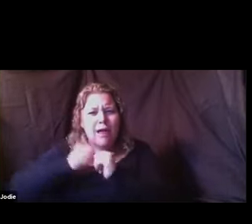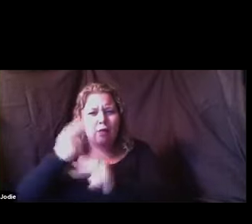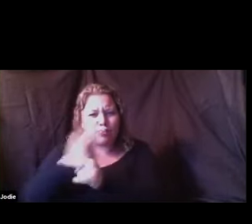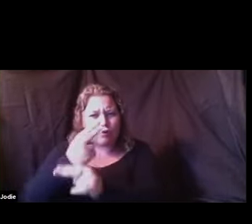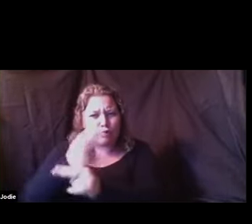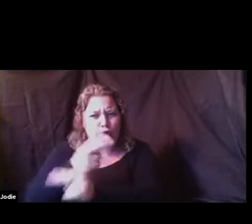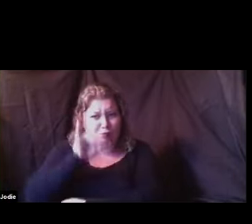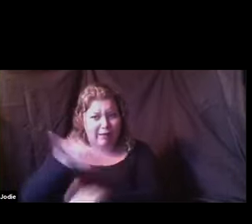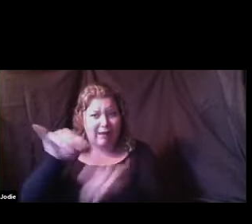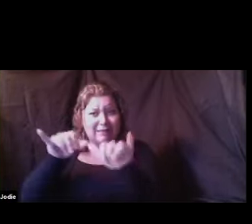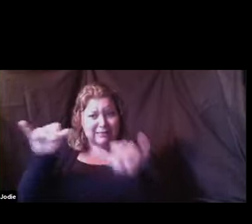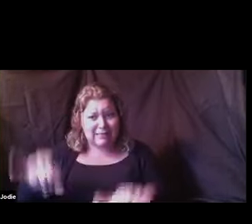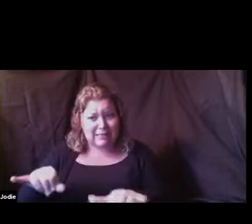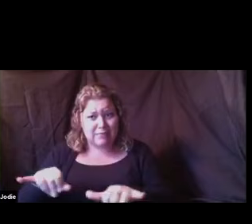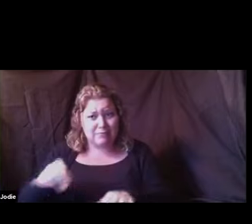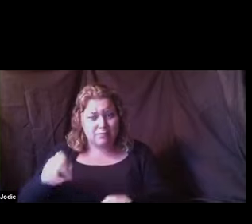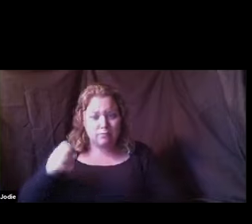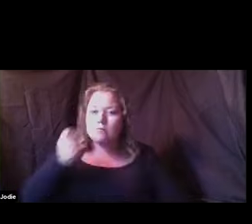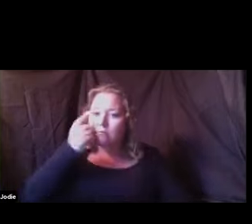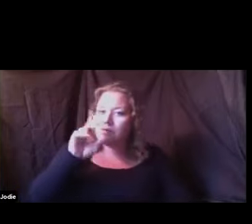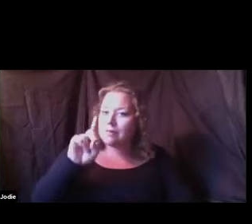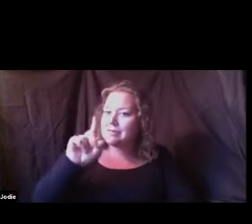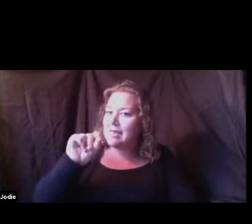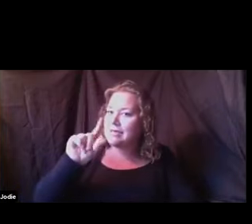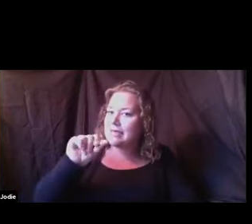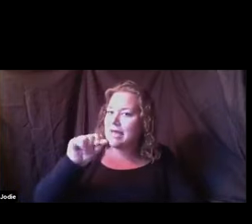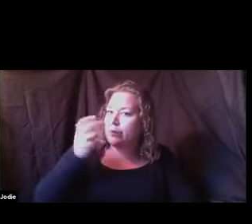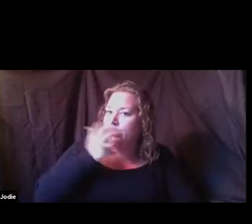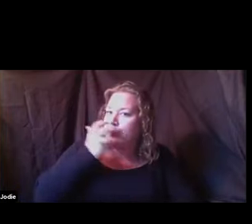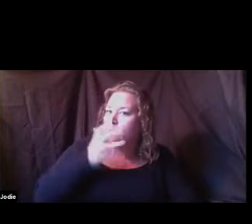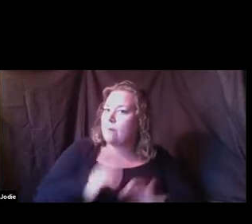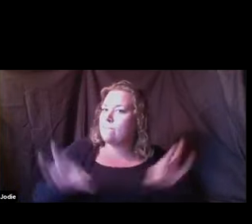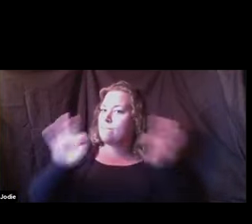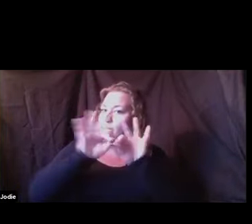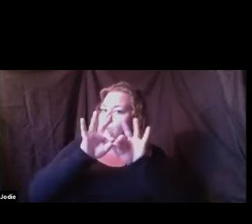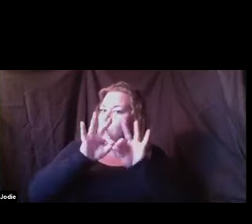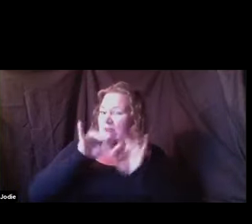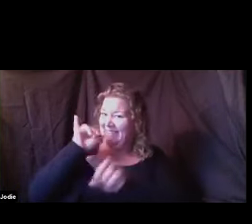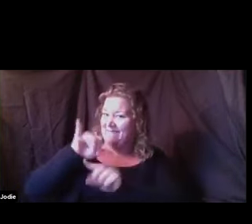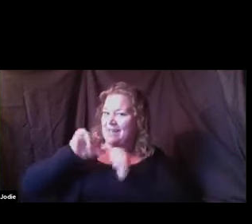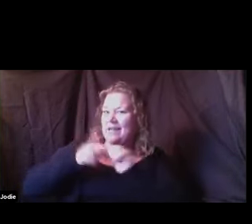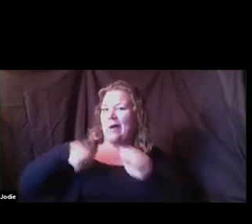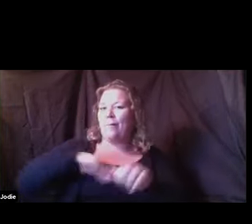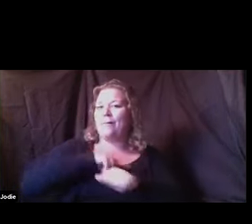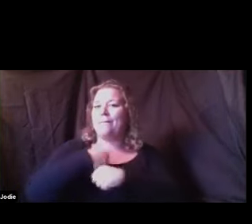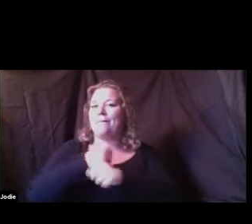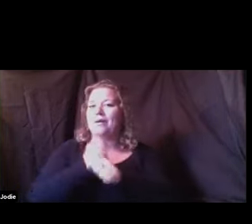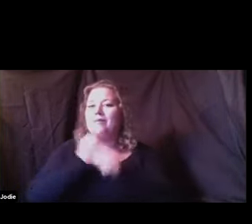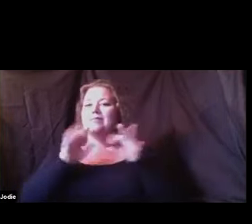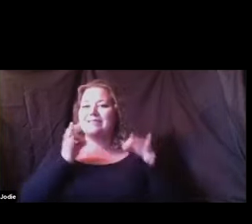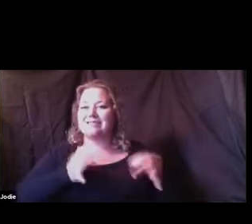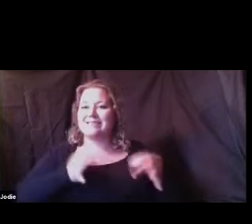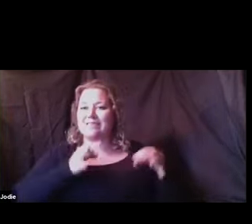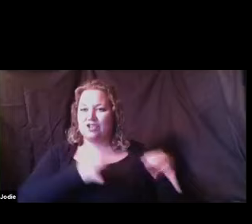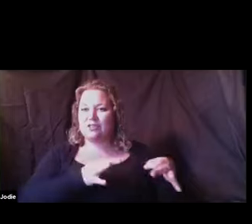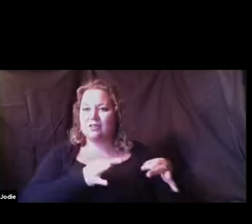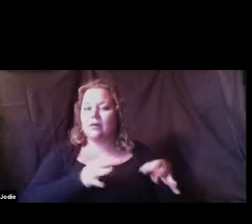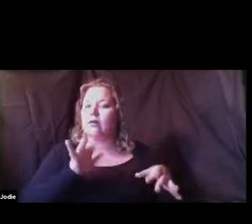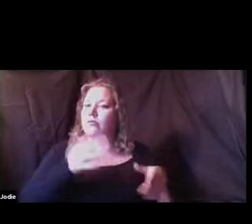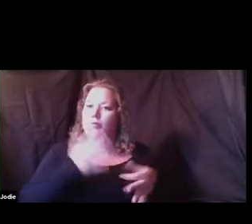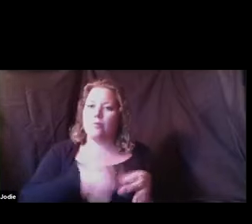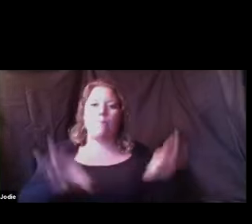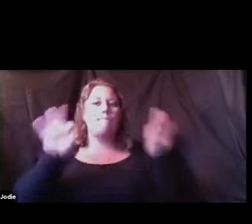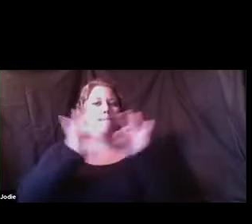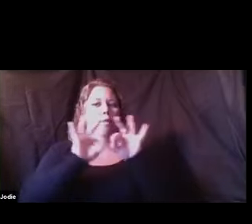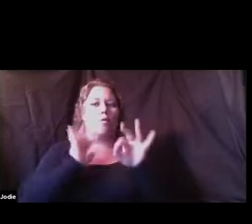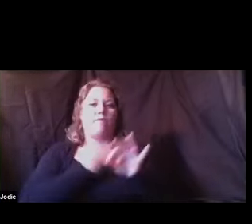really important. Data helps us make solid decisions, and that's really critical for our